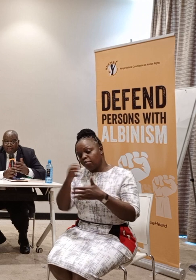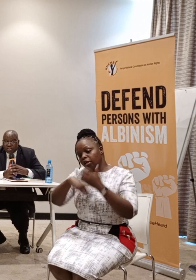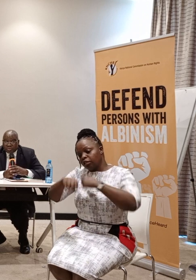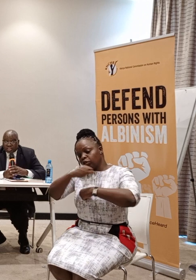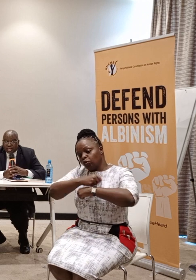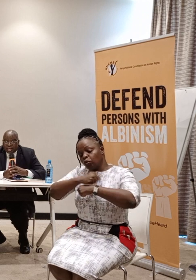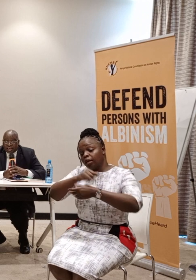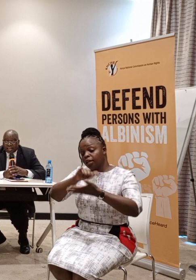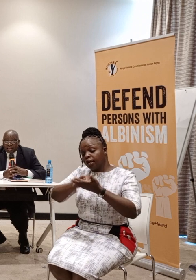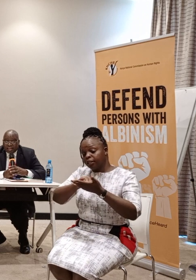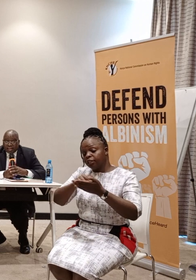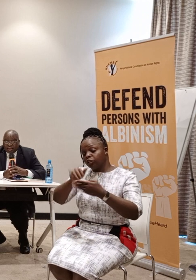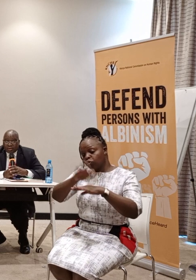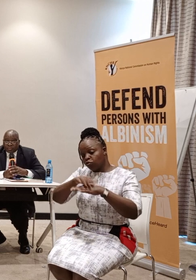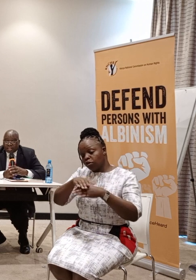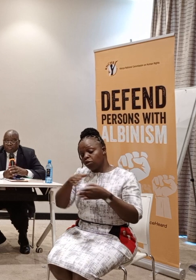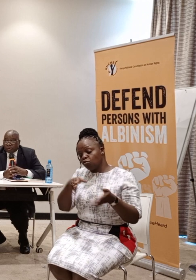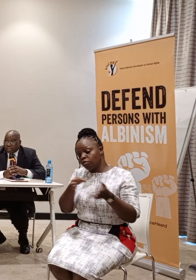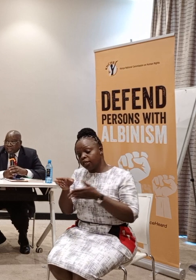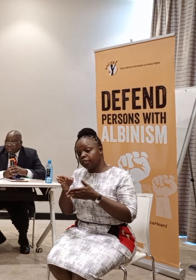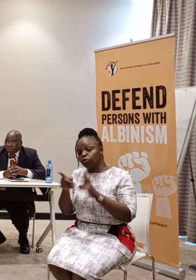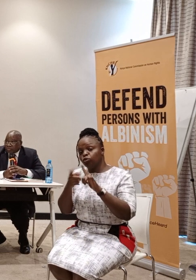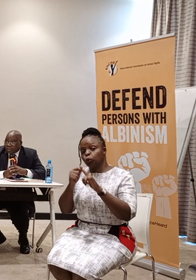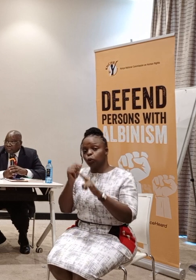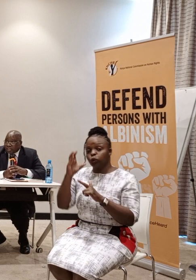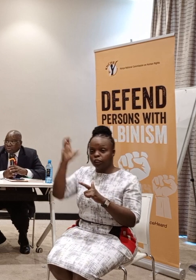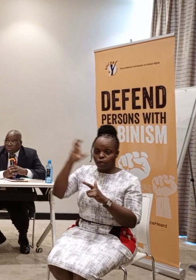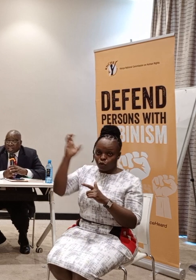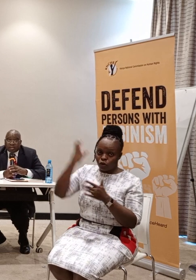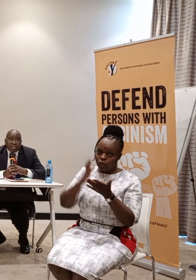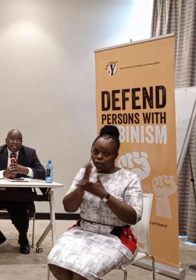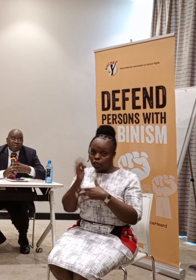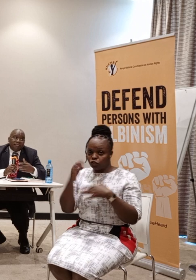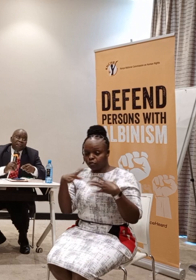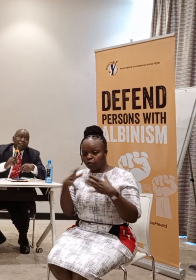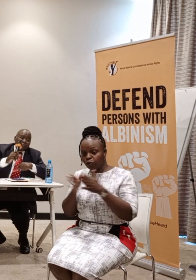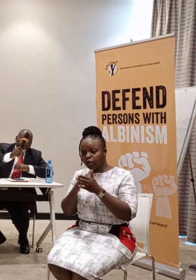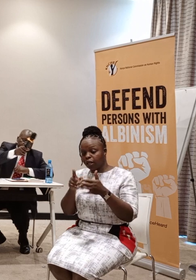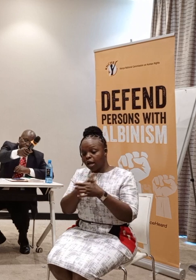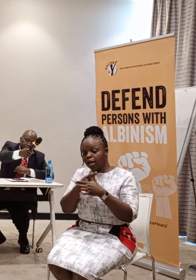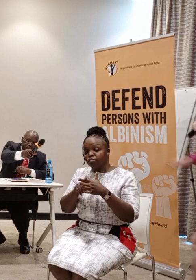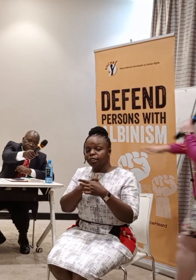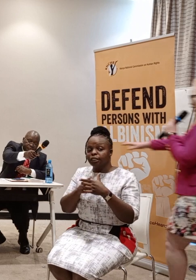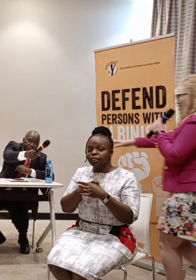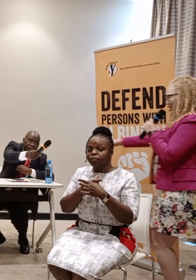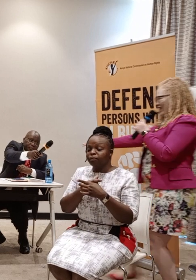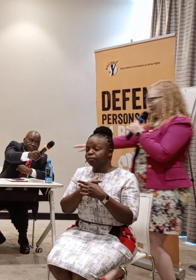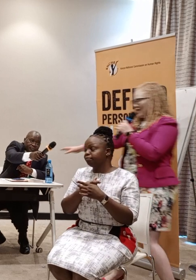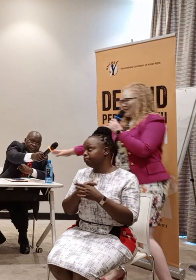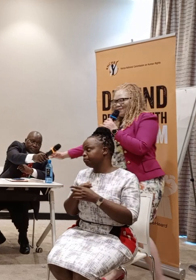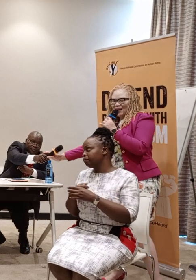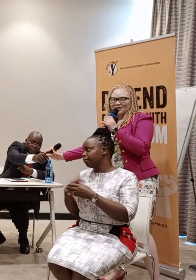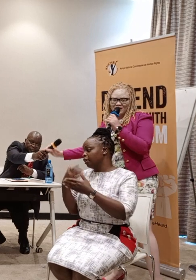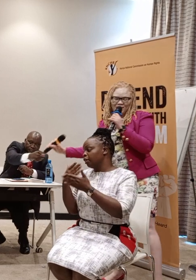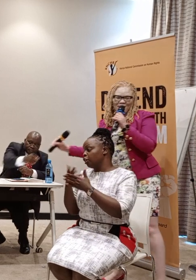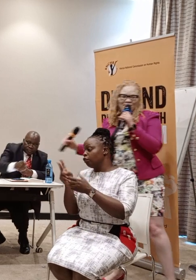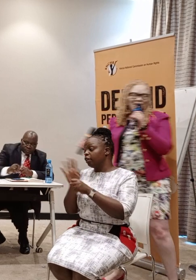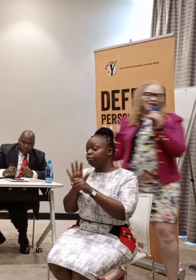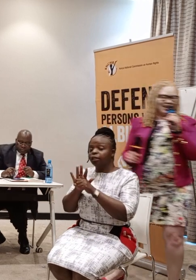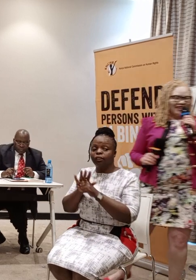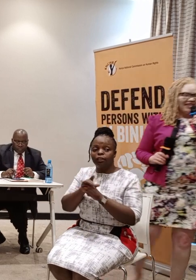good avenues again of championing the rights of persons with albinism. Thank you very much. And